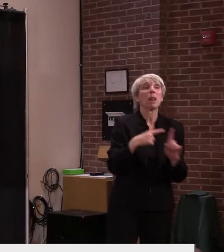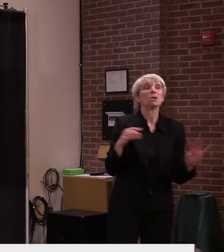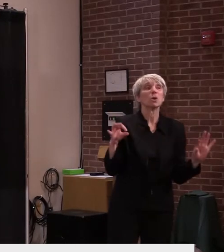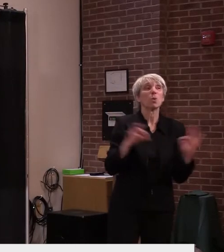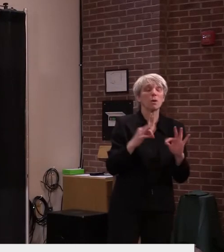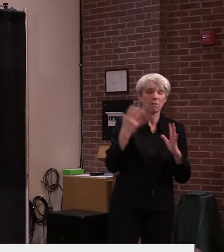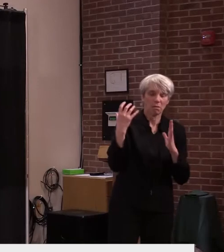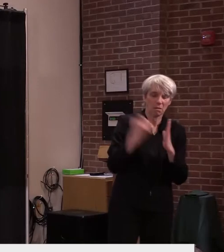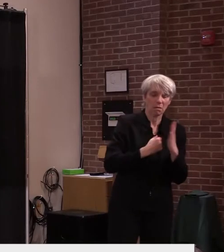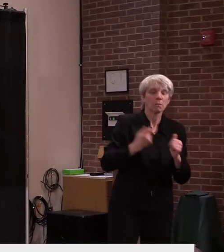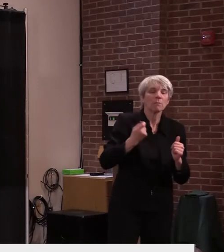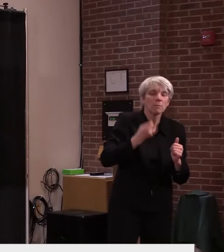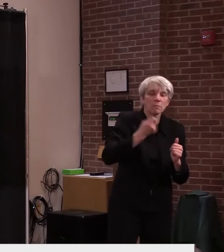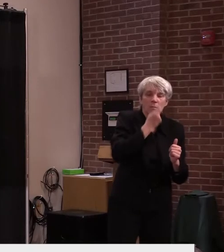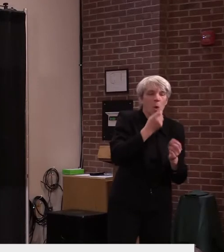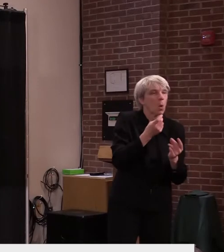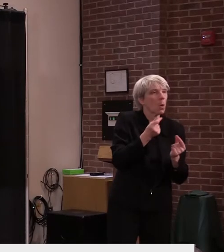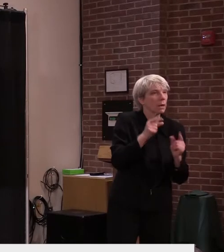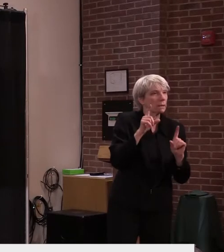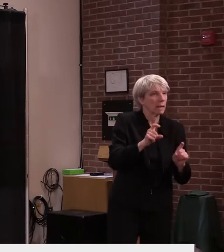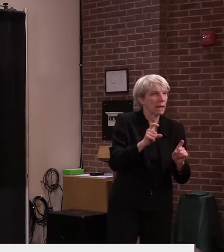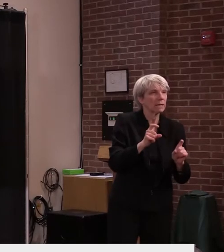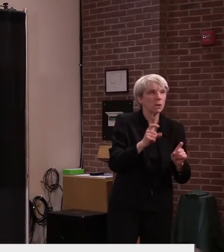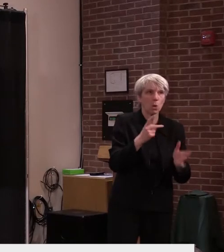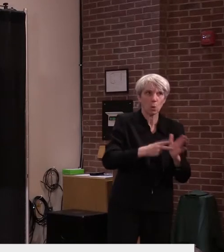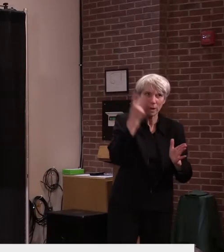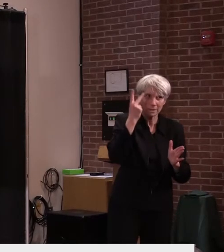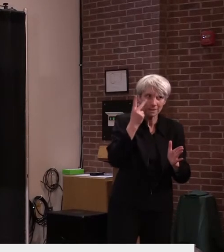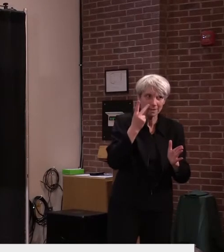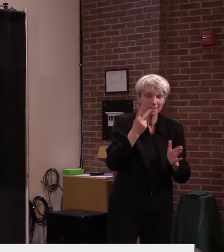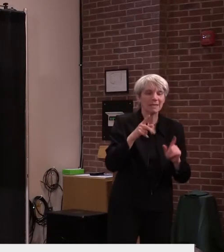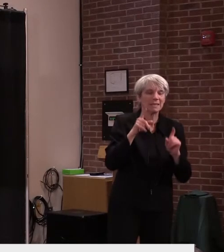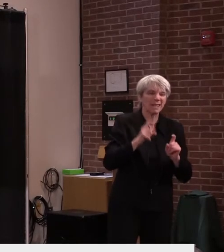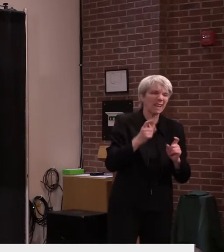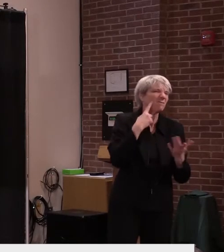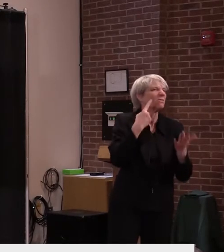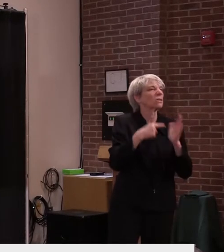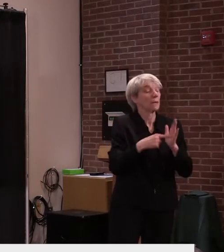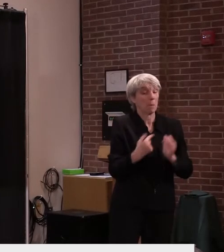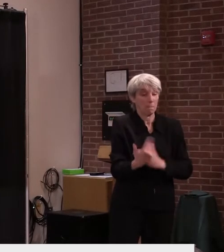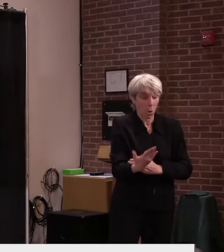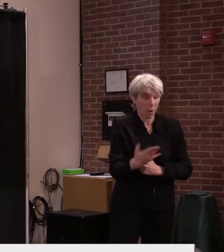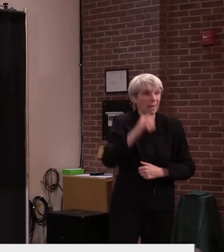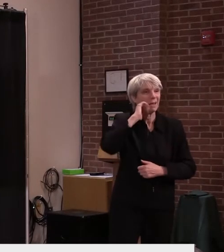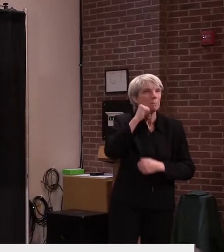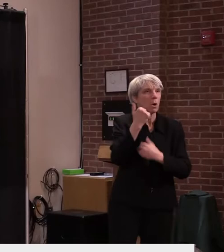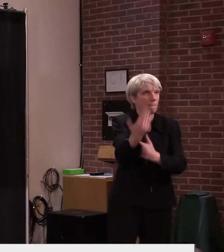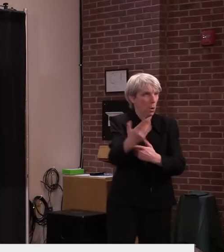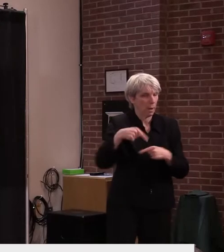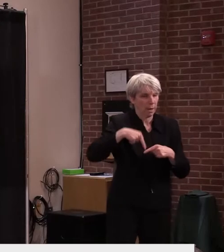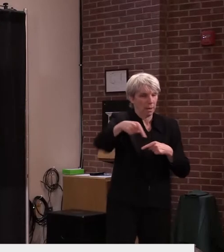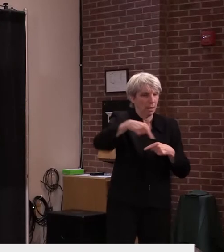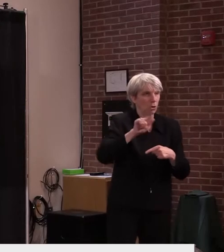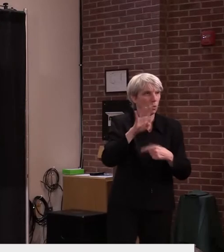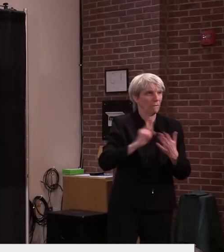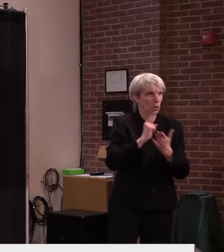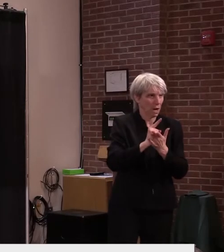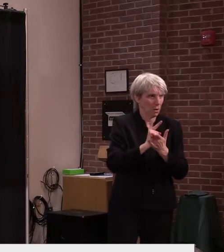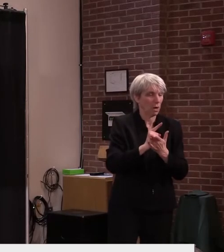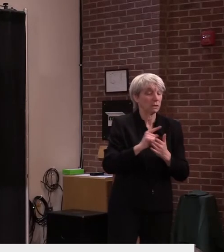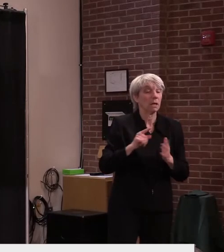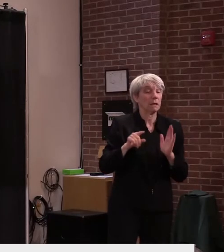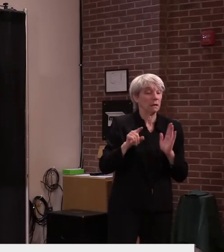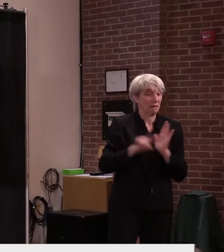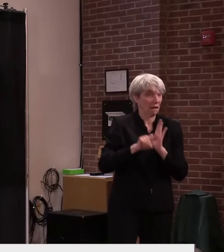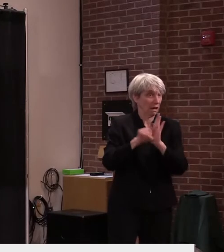tests performed at least 24 hours apart, beginning no earlier than day 4. And of course,